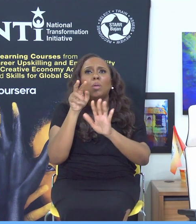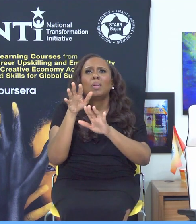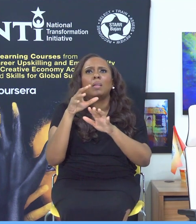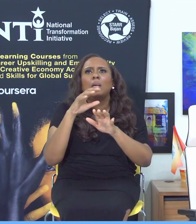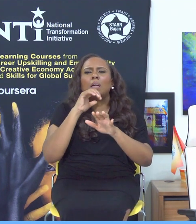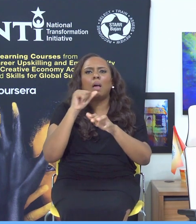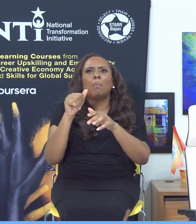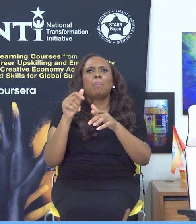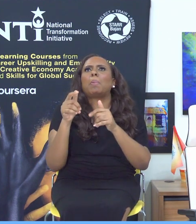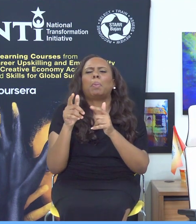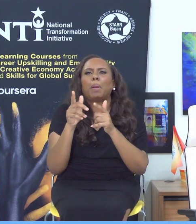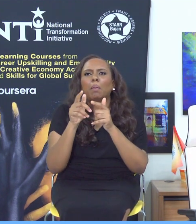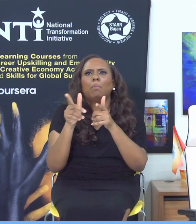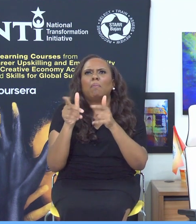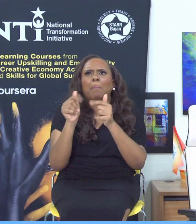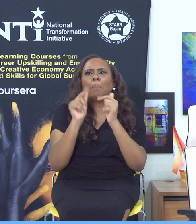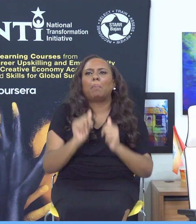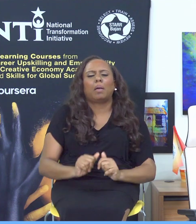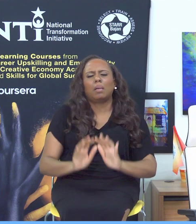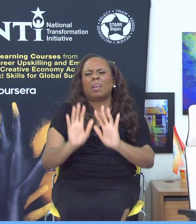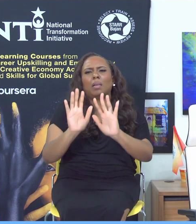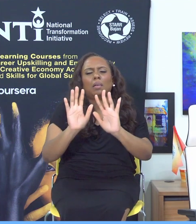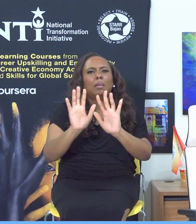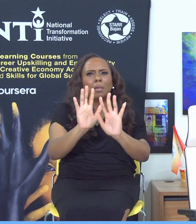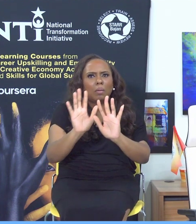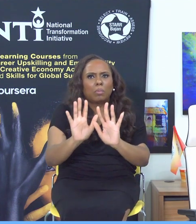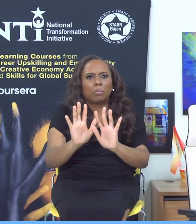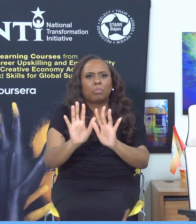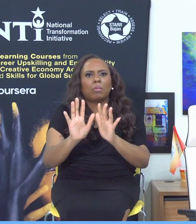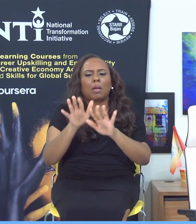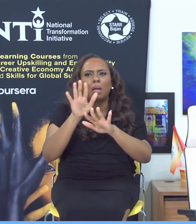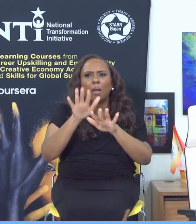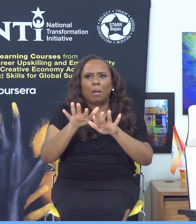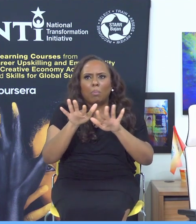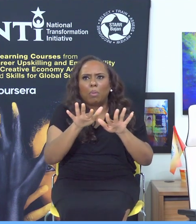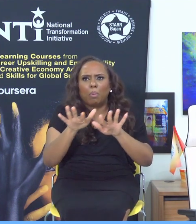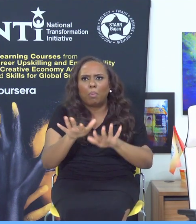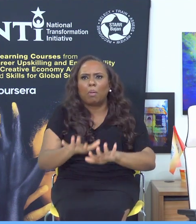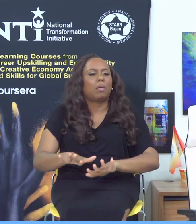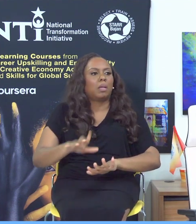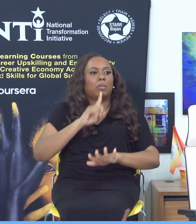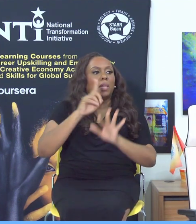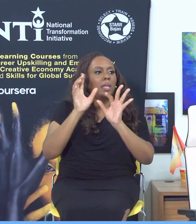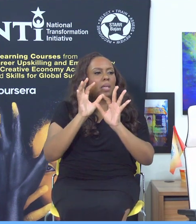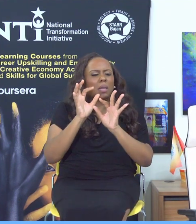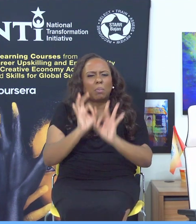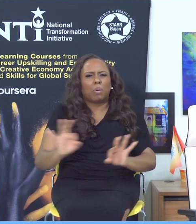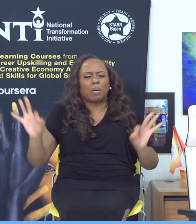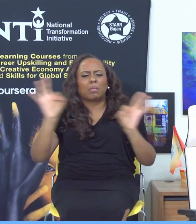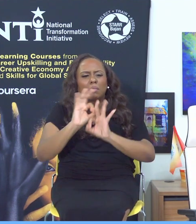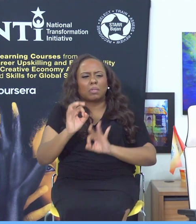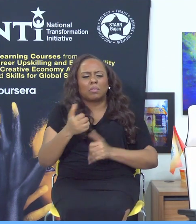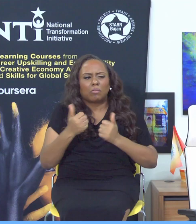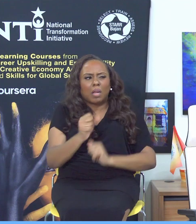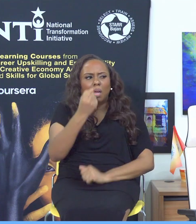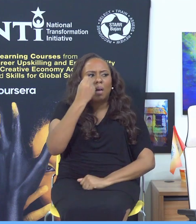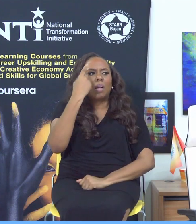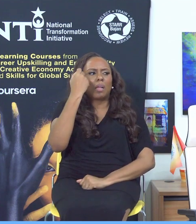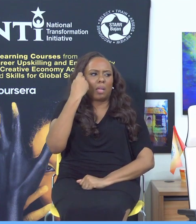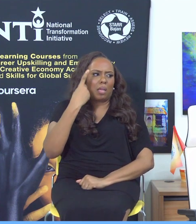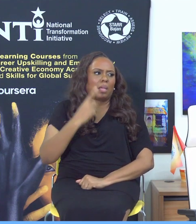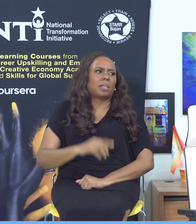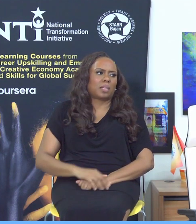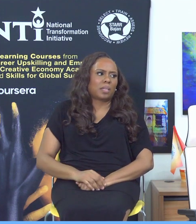reading, very, very, very important for us, the deaf community, to understand the message, to get the message.